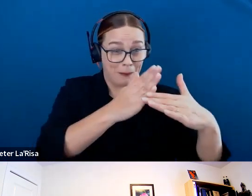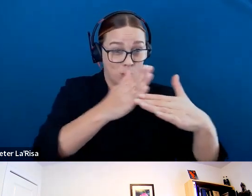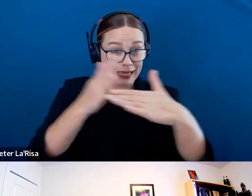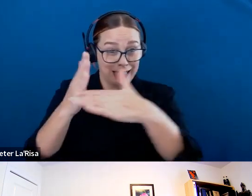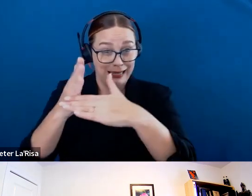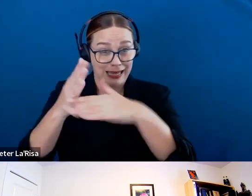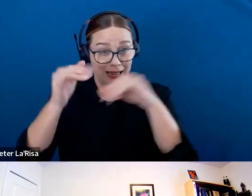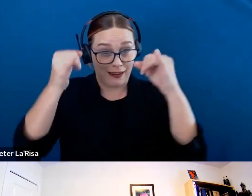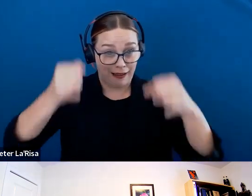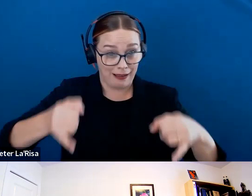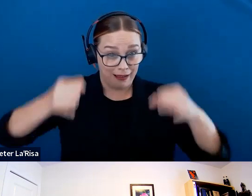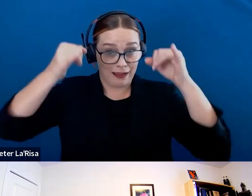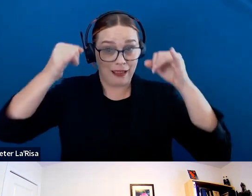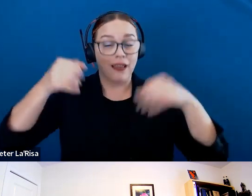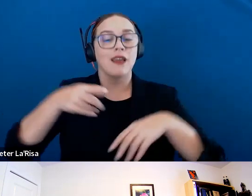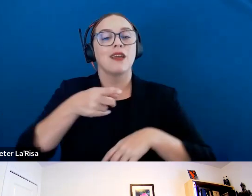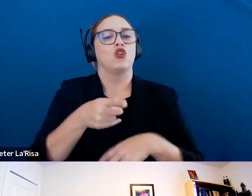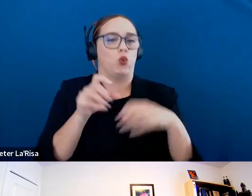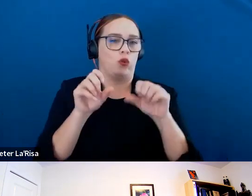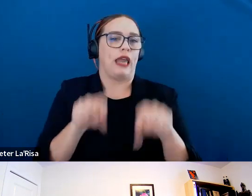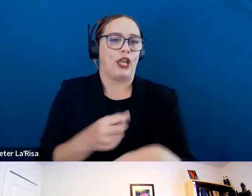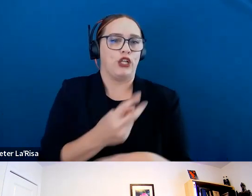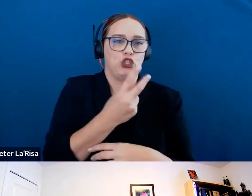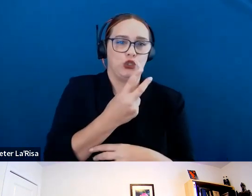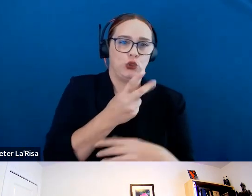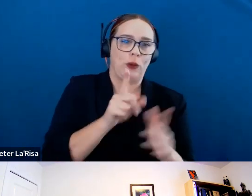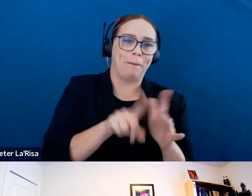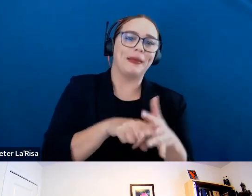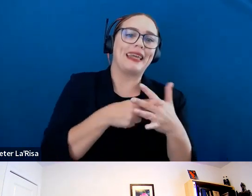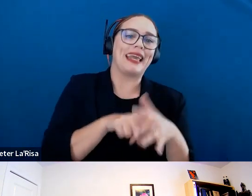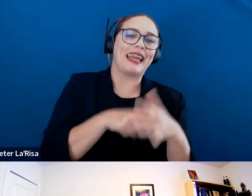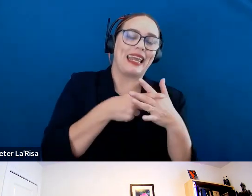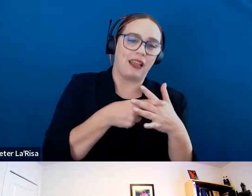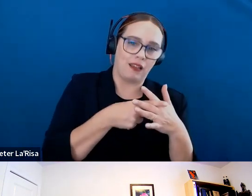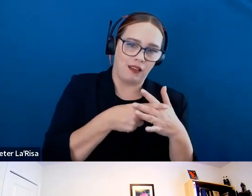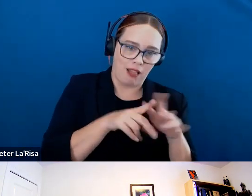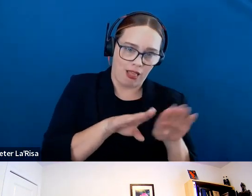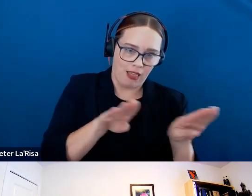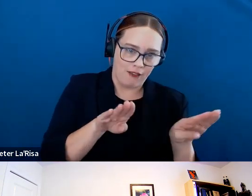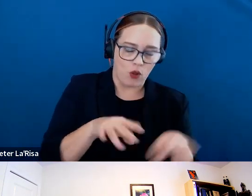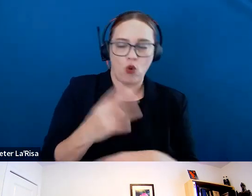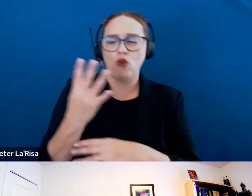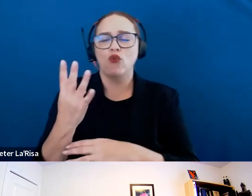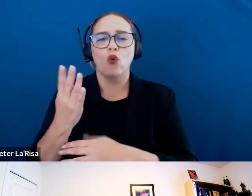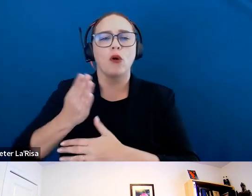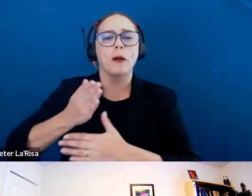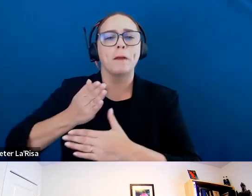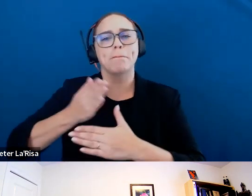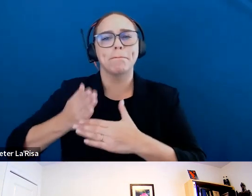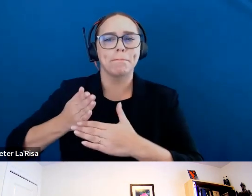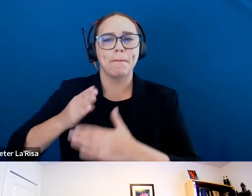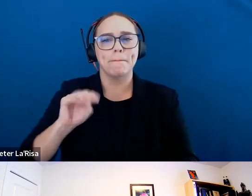then. So 2, beginning level of capacity, and then 4 is the moderate level of capacity.